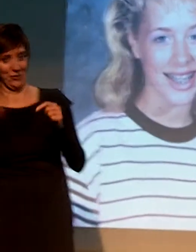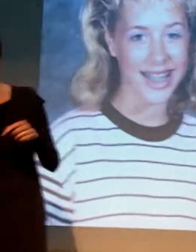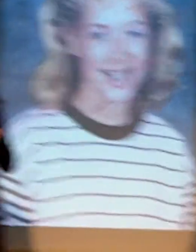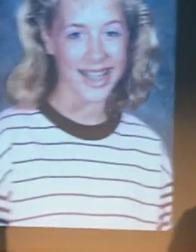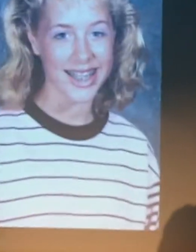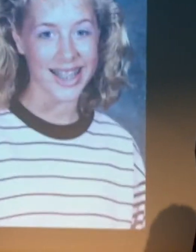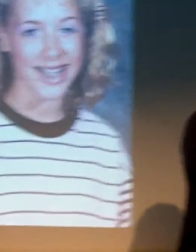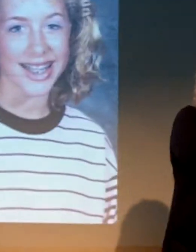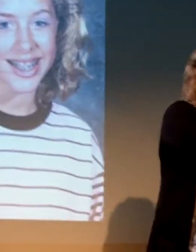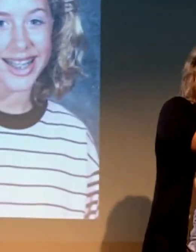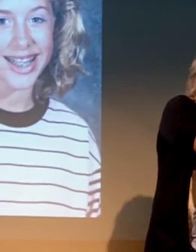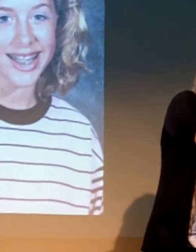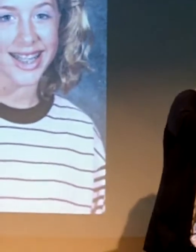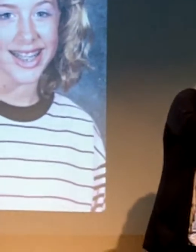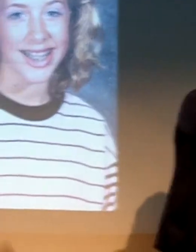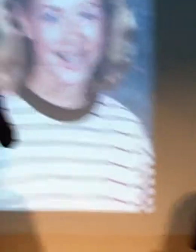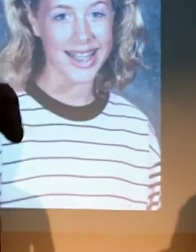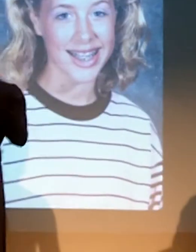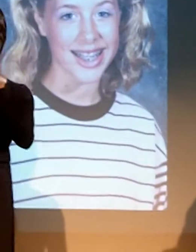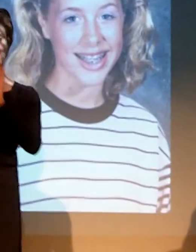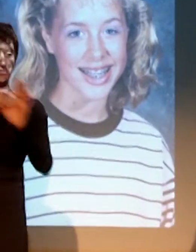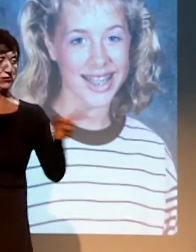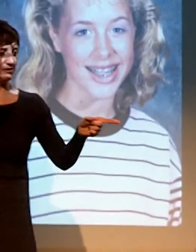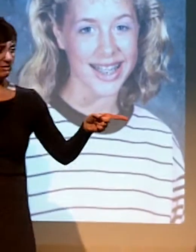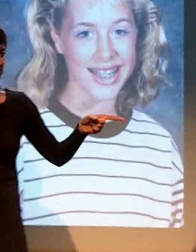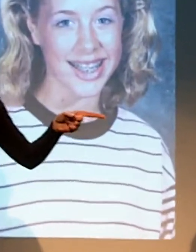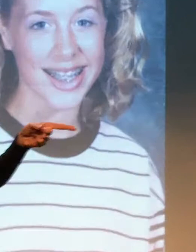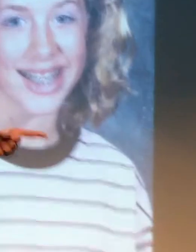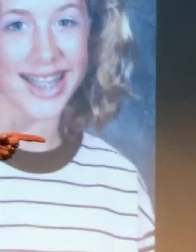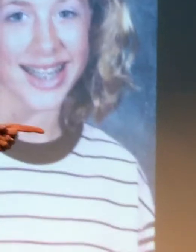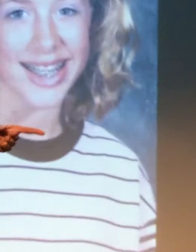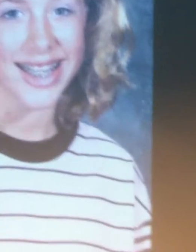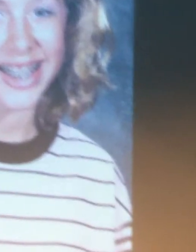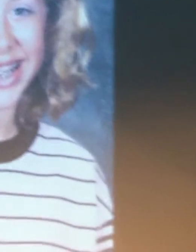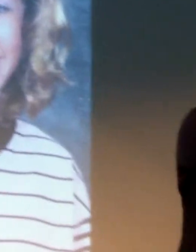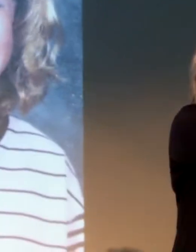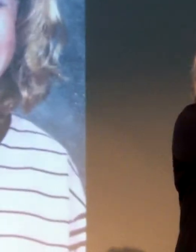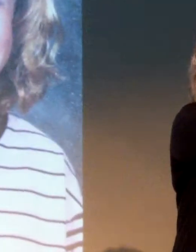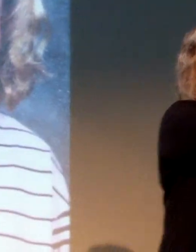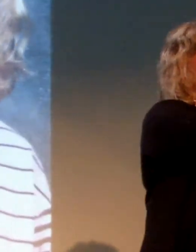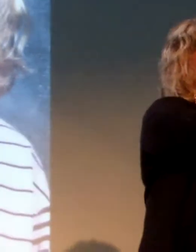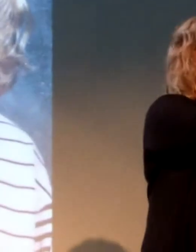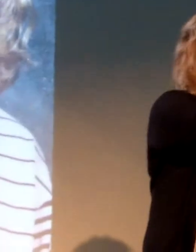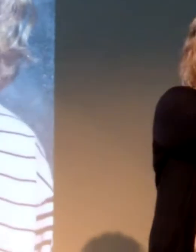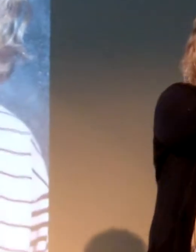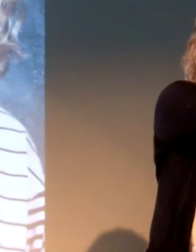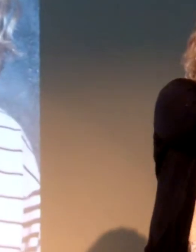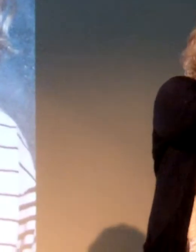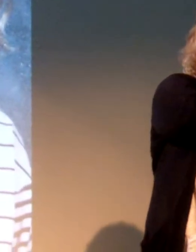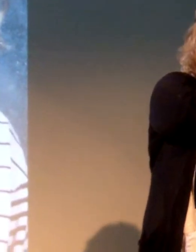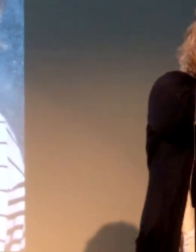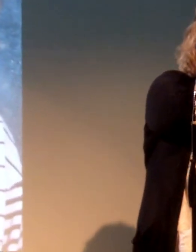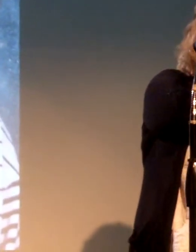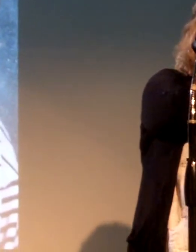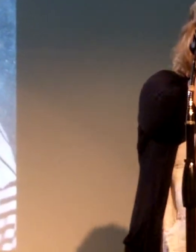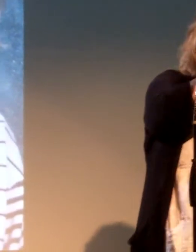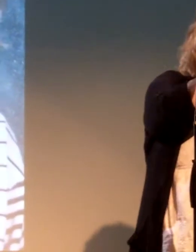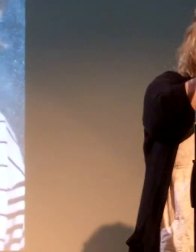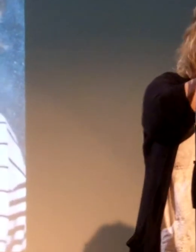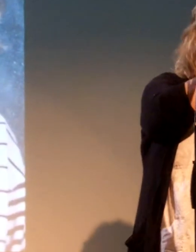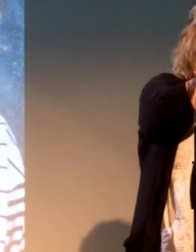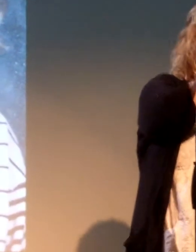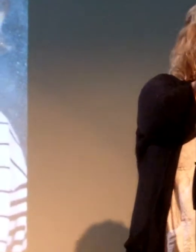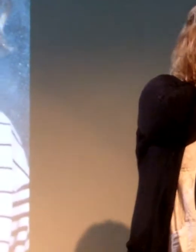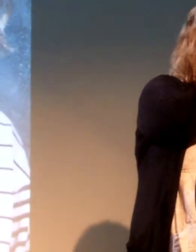I just want to show you guys this. It's a box of every note I passed in junior high. Oh my God!